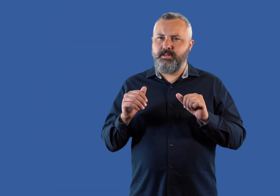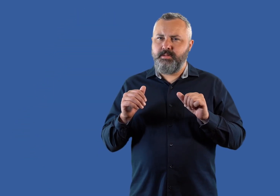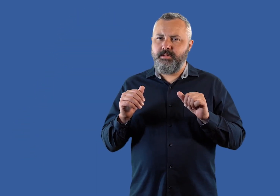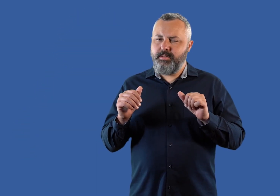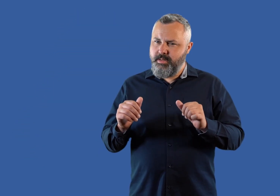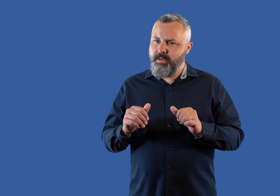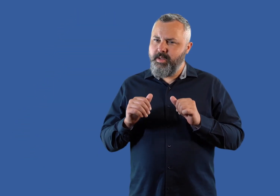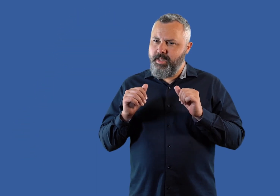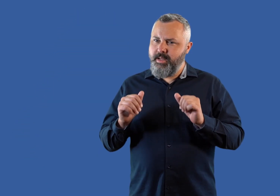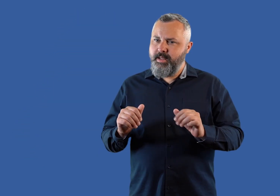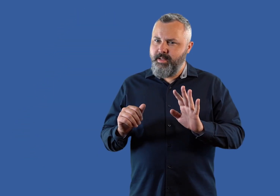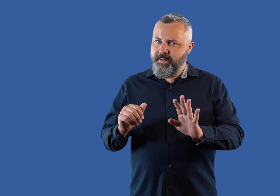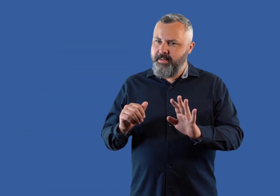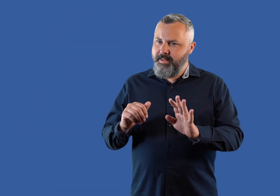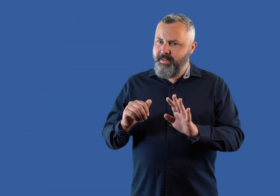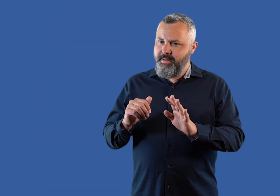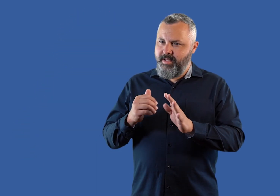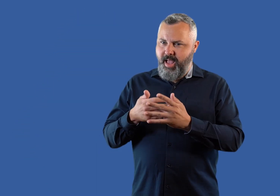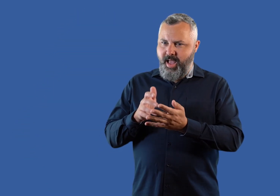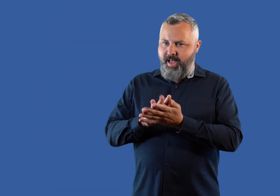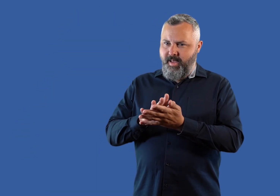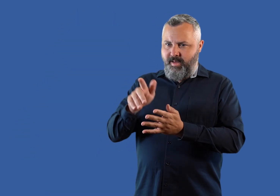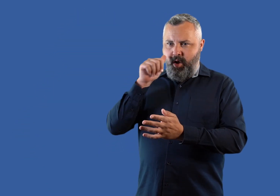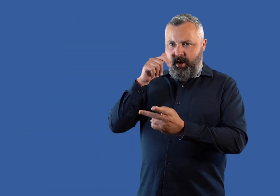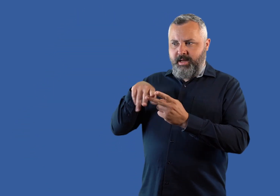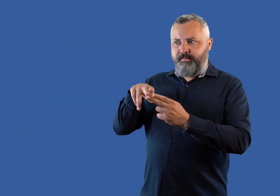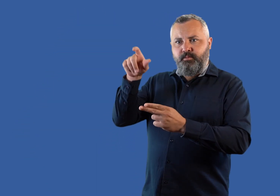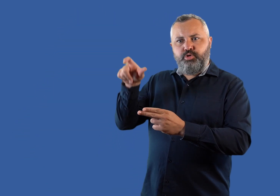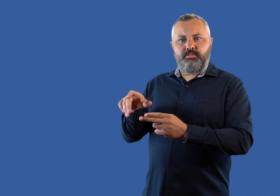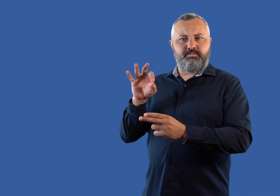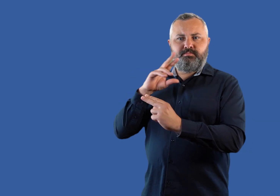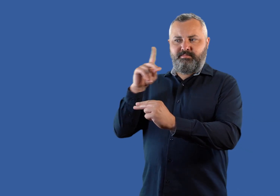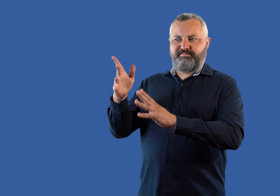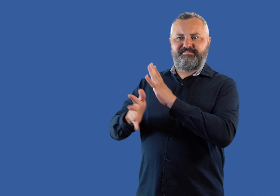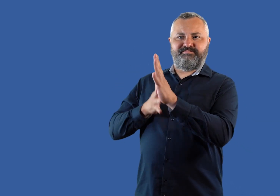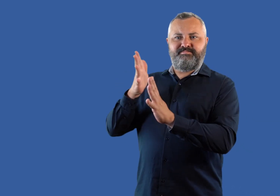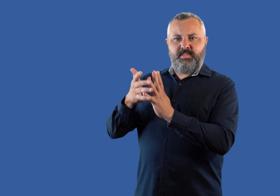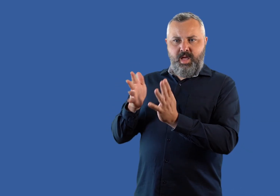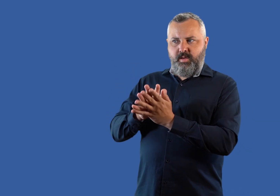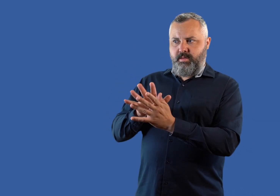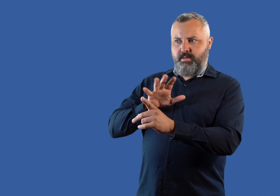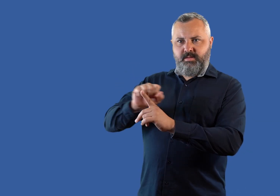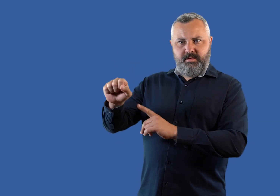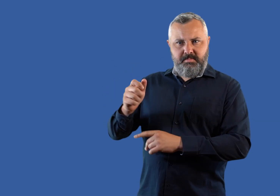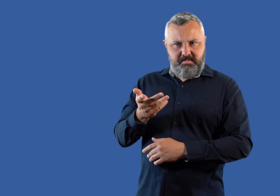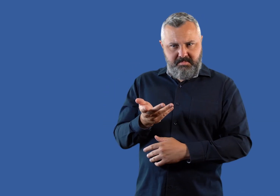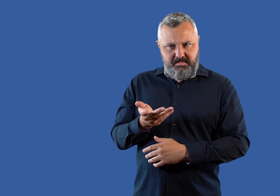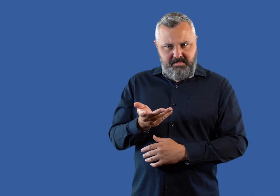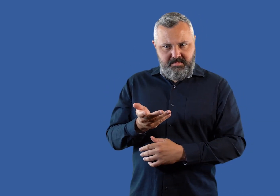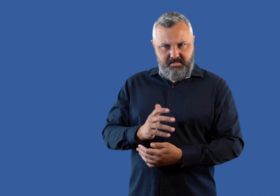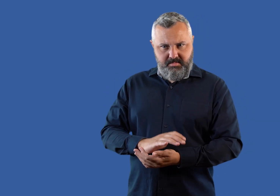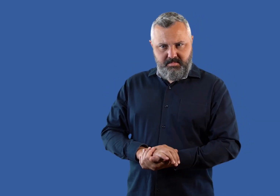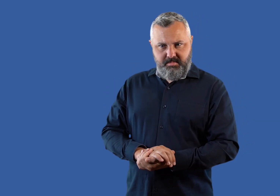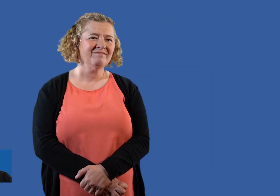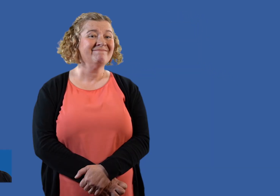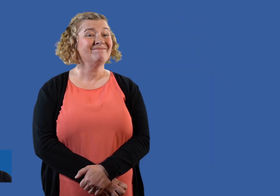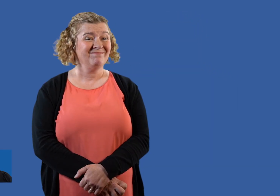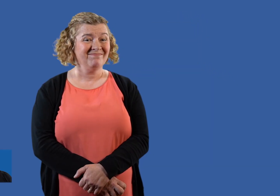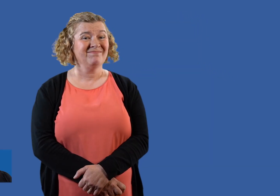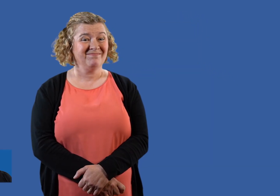Okay, so how would you know this is happening if the person isn't verbal and only uses sign?